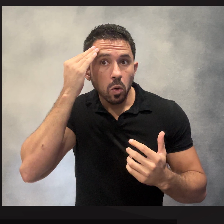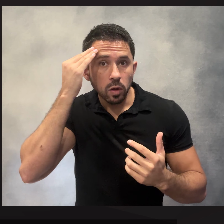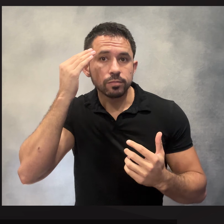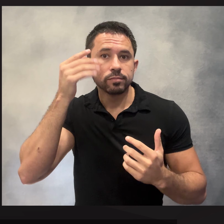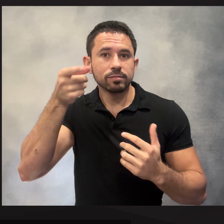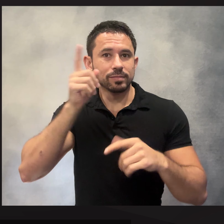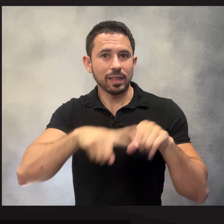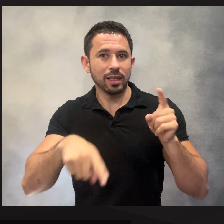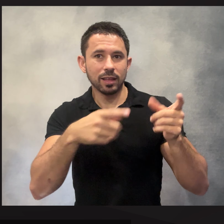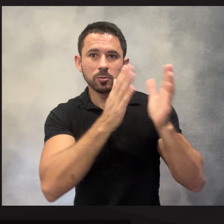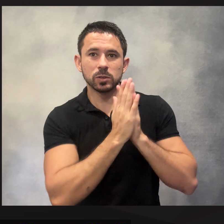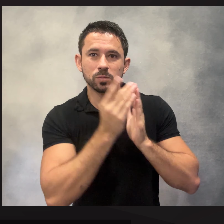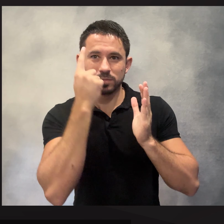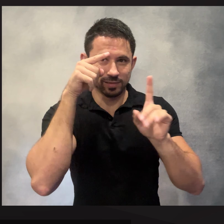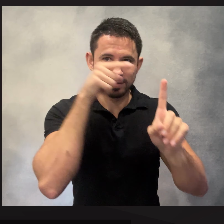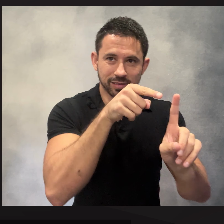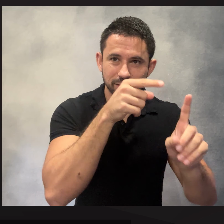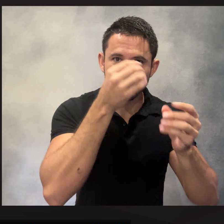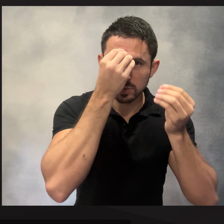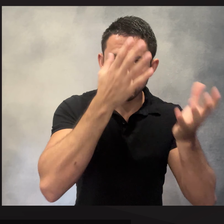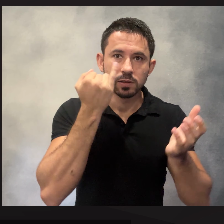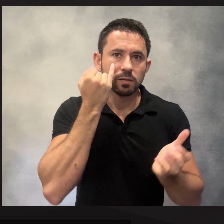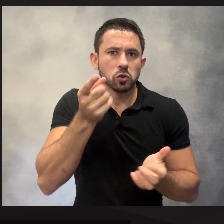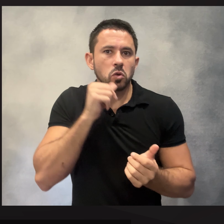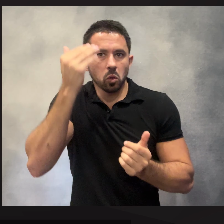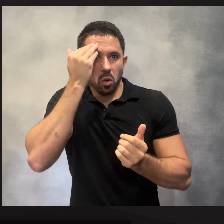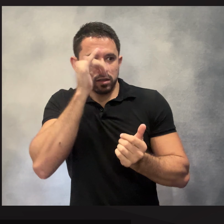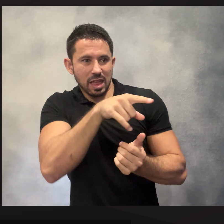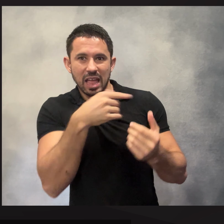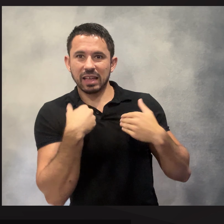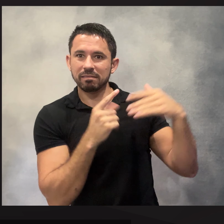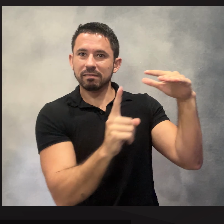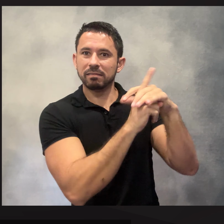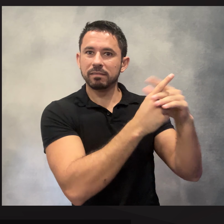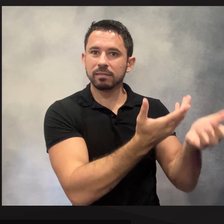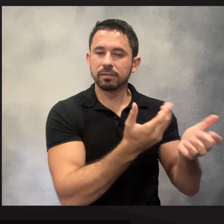You can't put in a request for something if you're not aware of its existence.